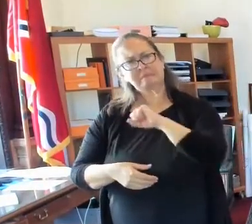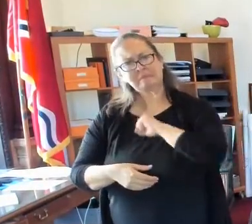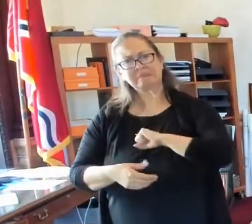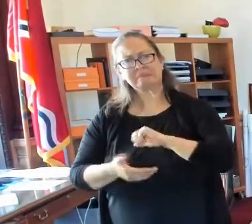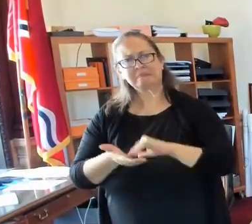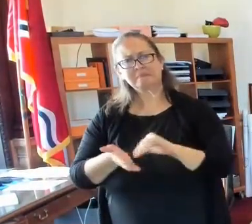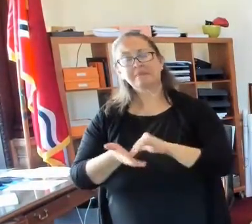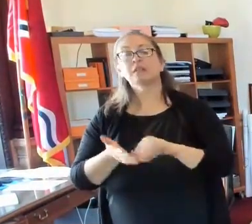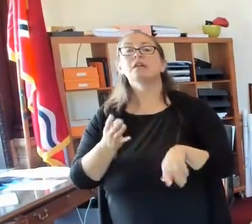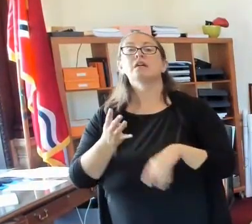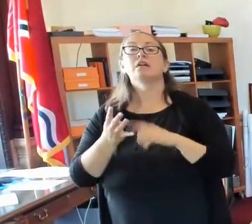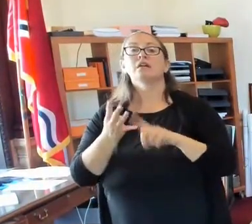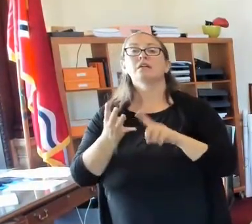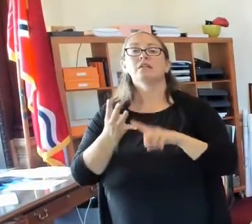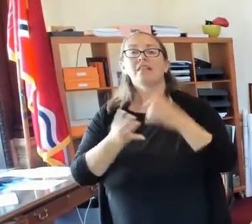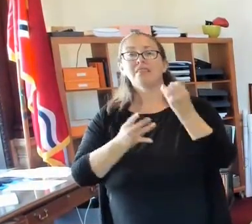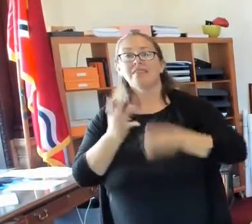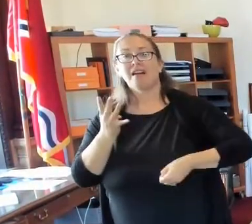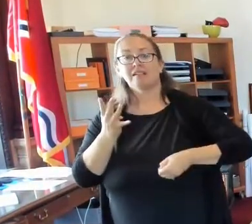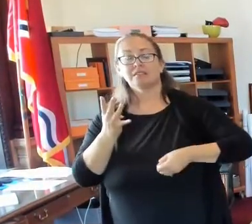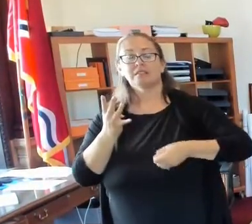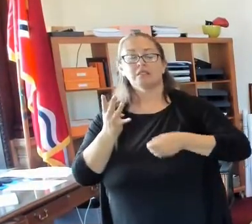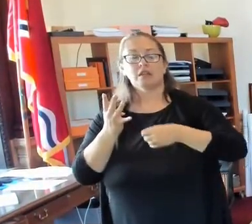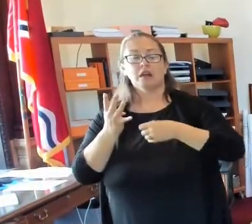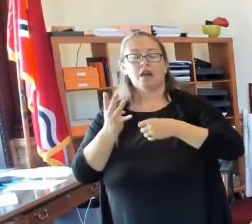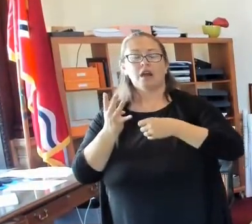excuse me. Lastly,